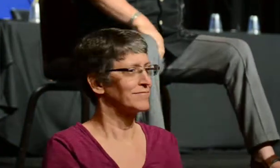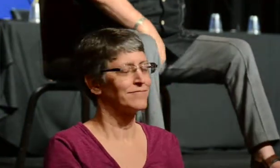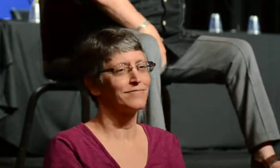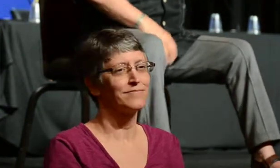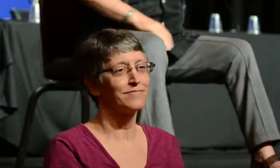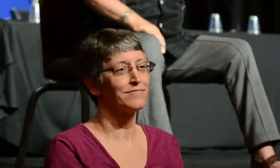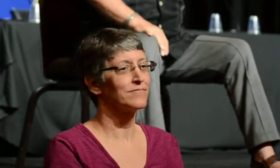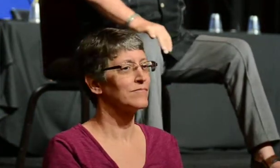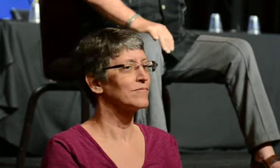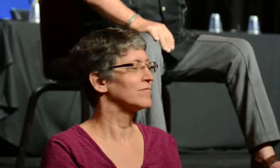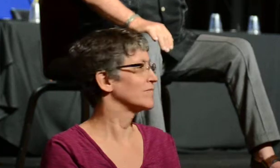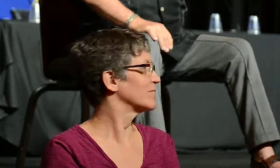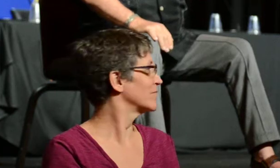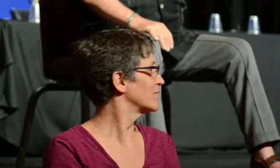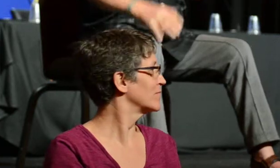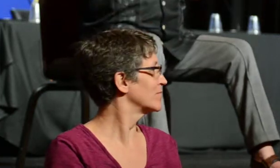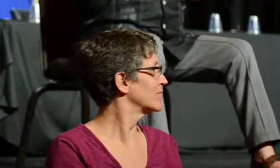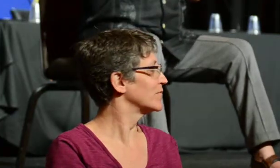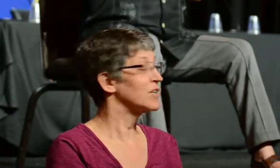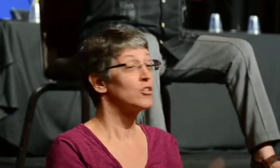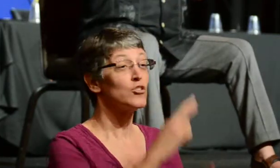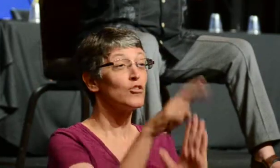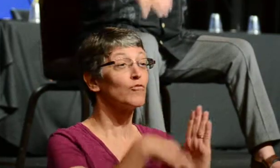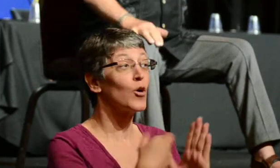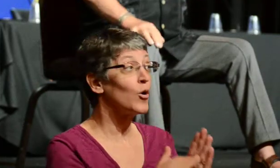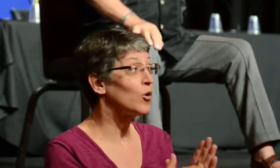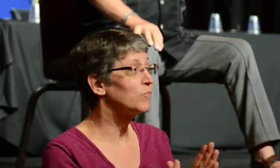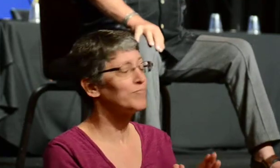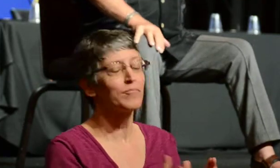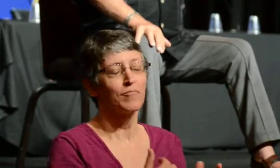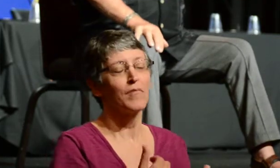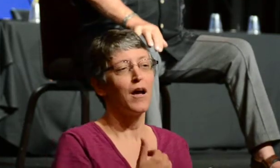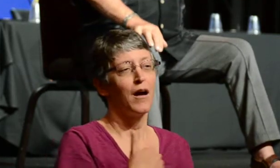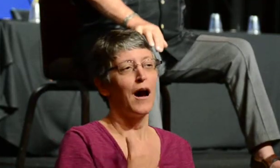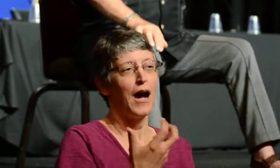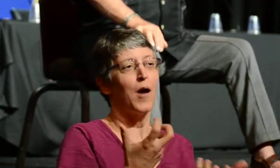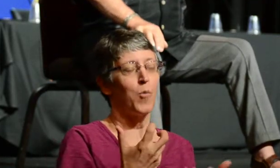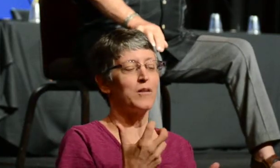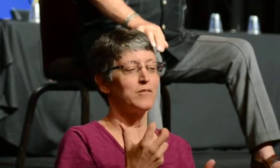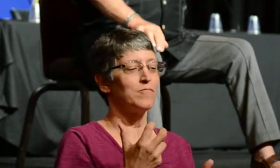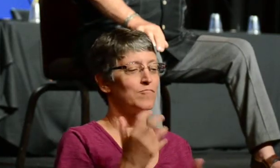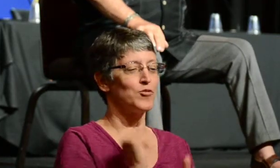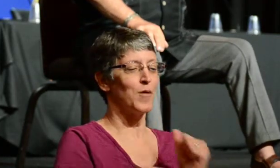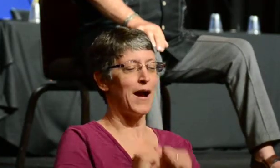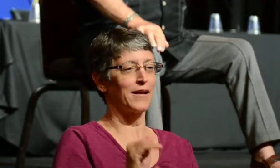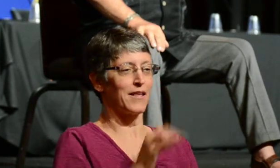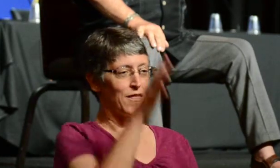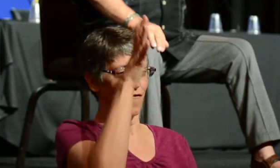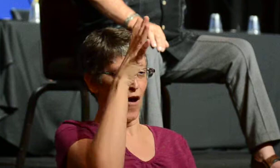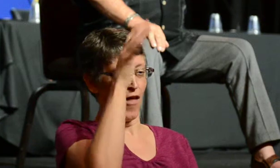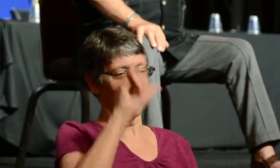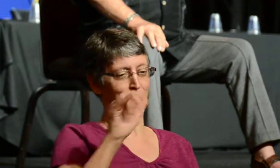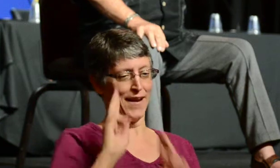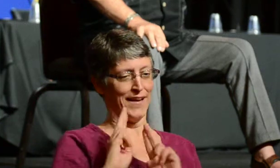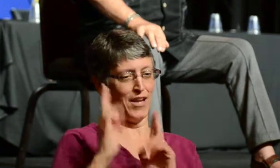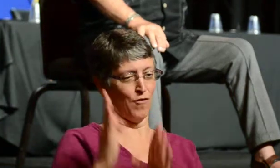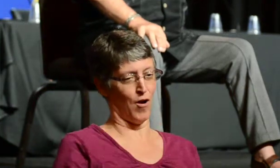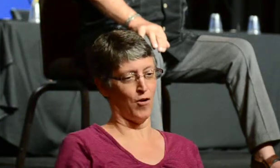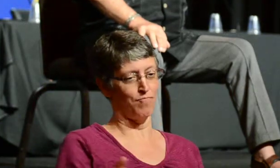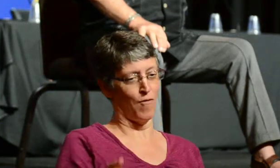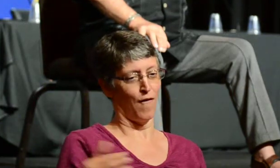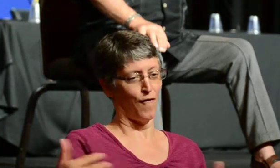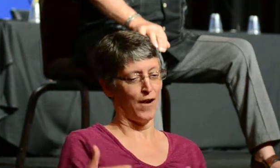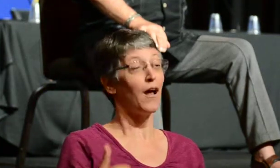So, is there a role I want to play? I want to play the father of that hero who's afraid. I want to play